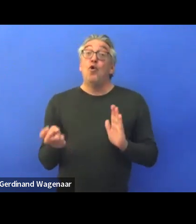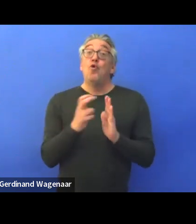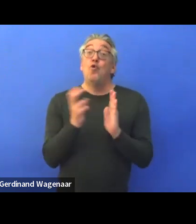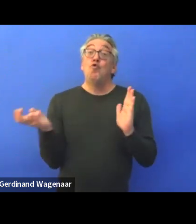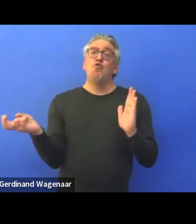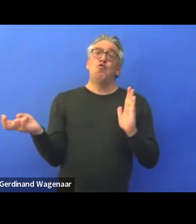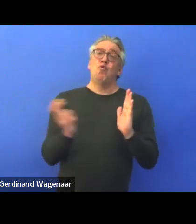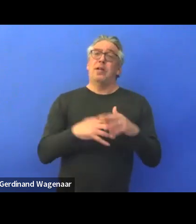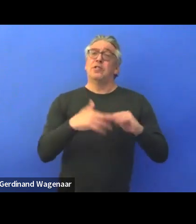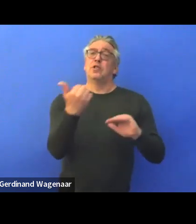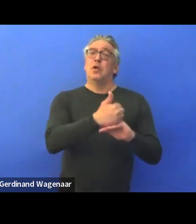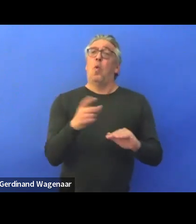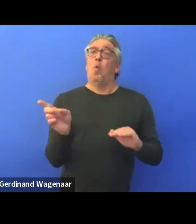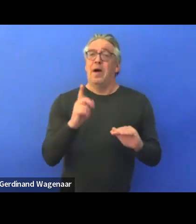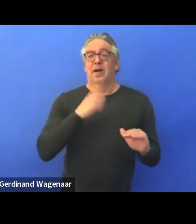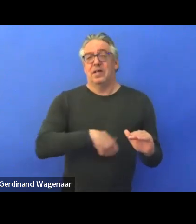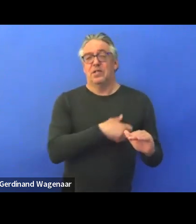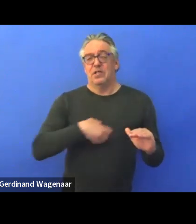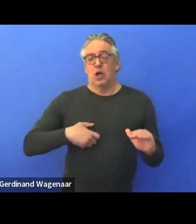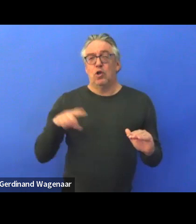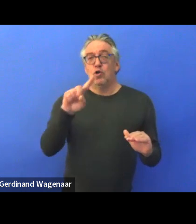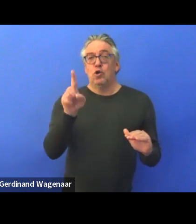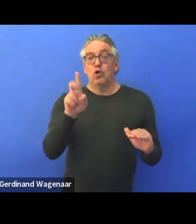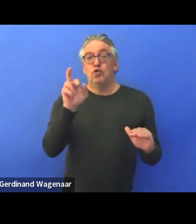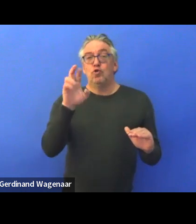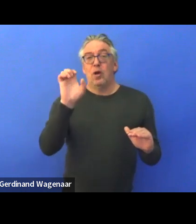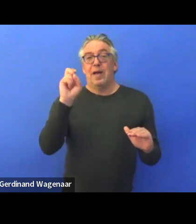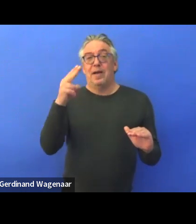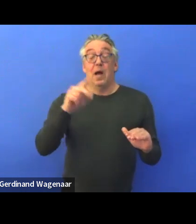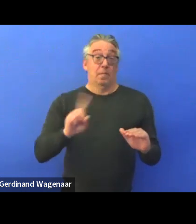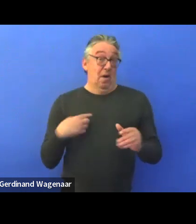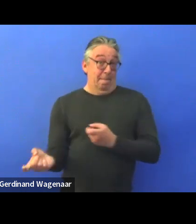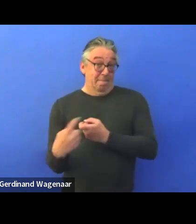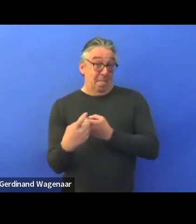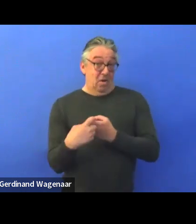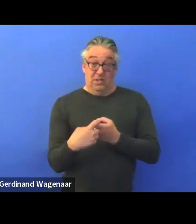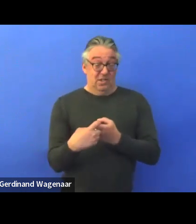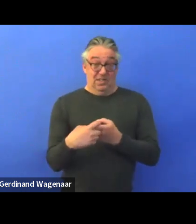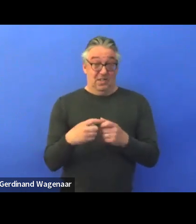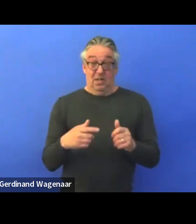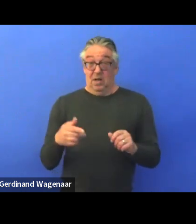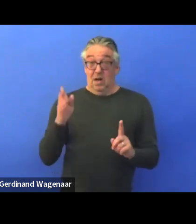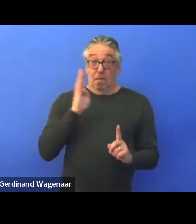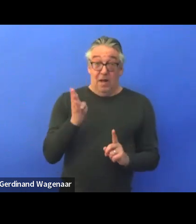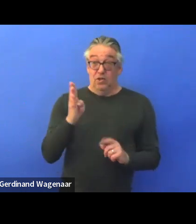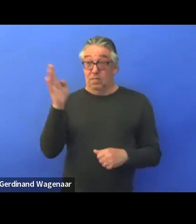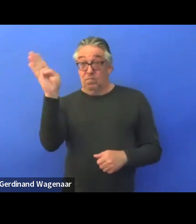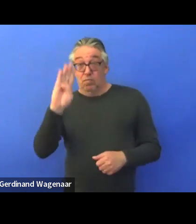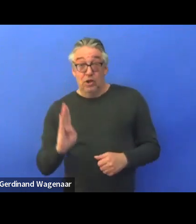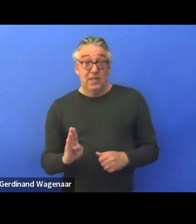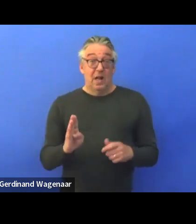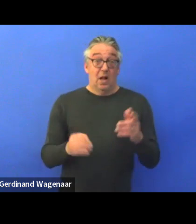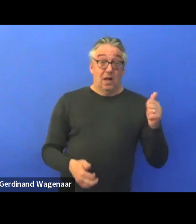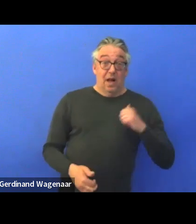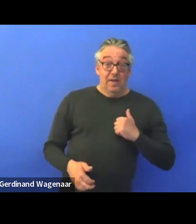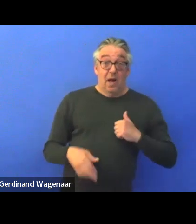Switzerland, but our team members are based across Europe and beyond, in Belgium, Brazil, Canada,